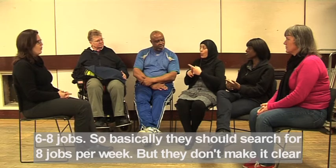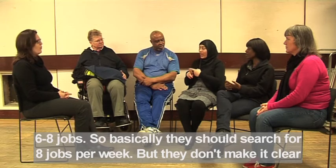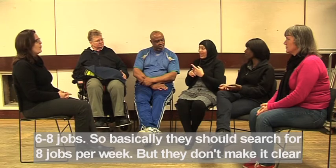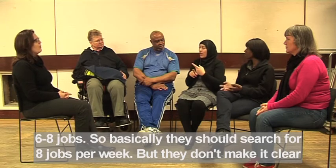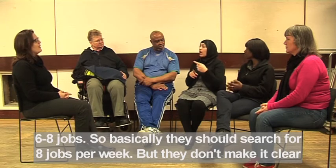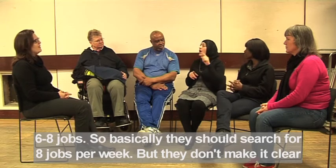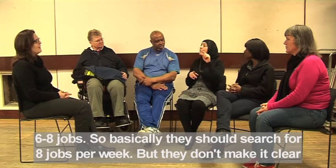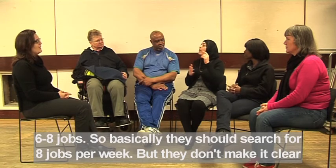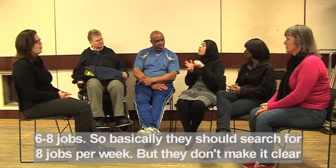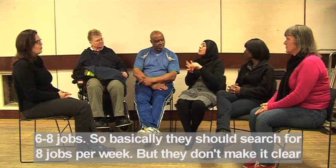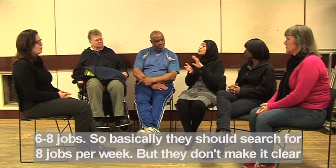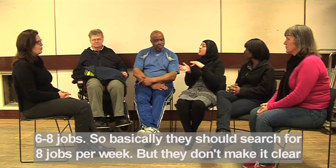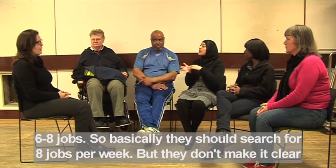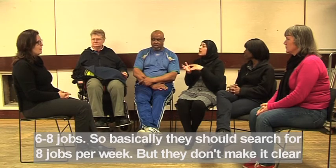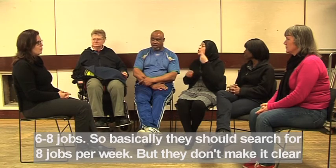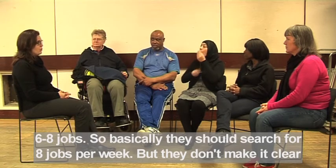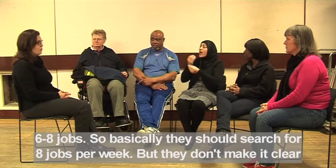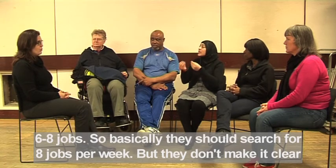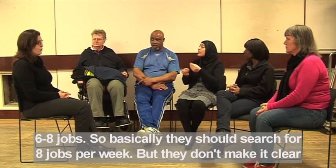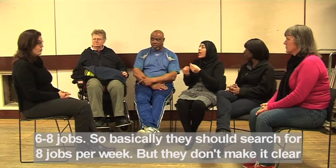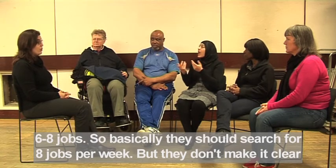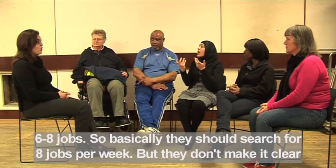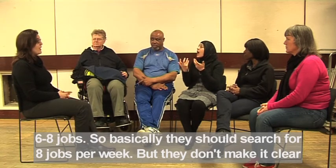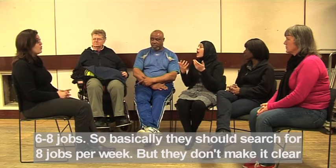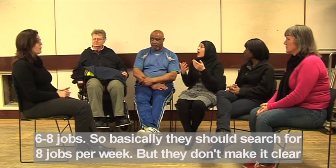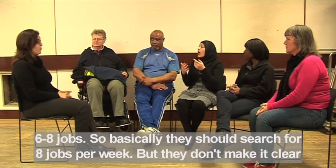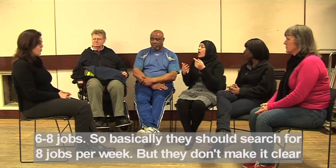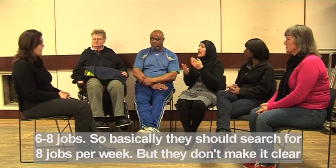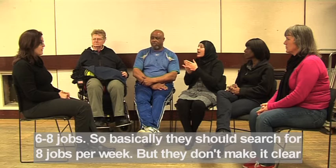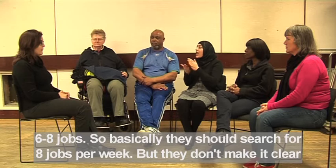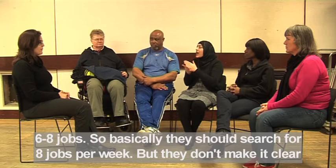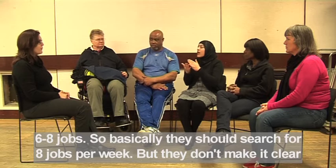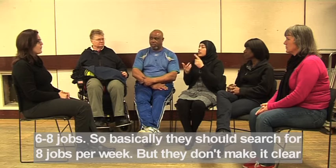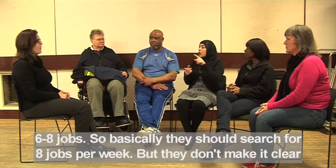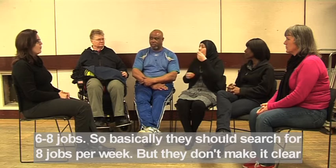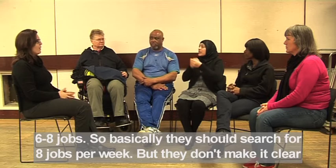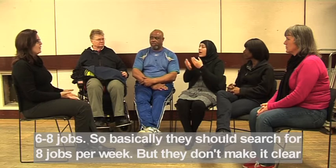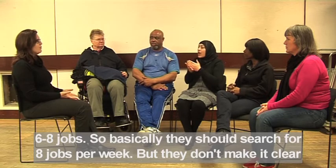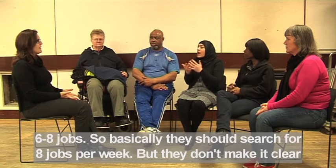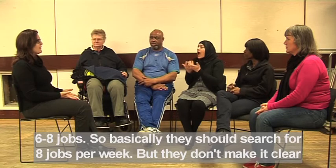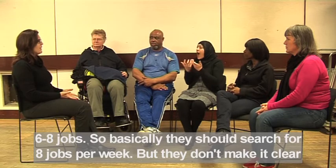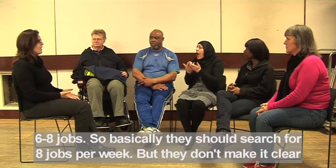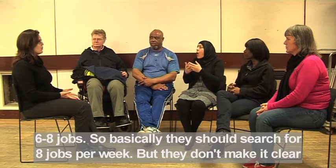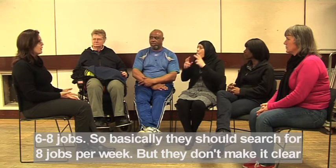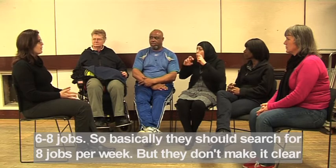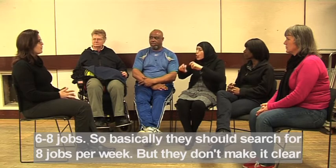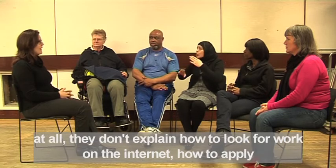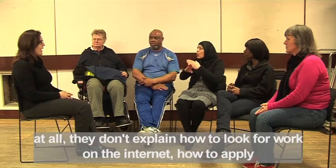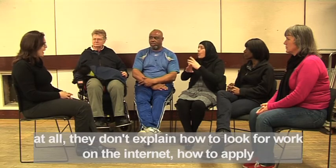So basically they should do search 8 jobs per week, but they don't make it clear at all. They don't explain how to